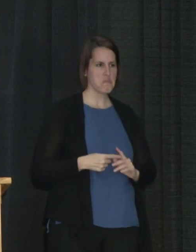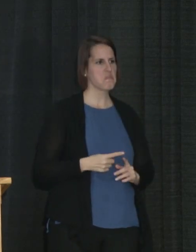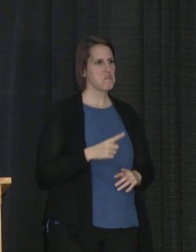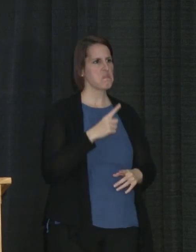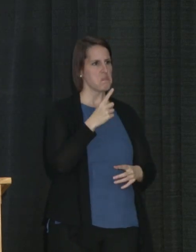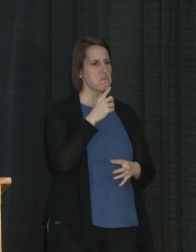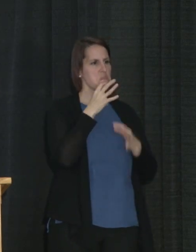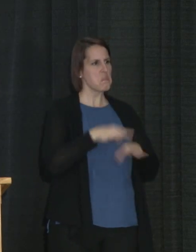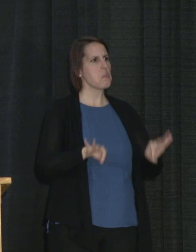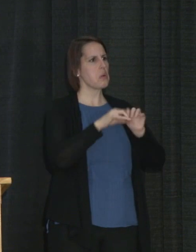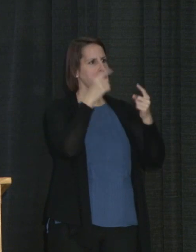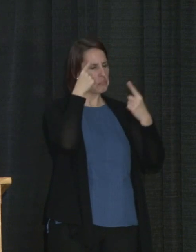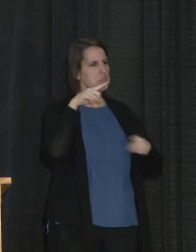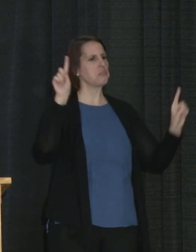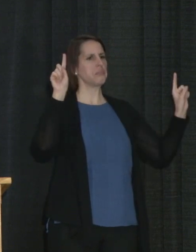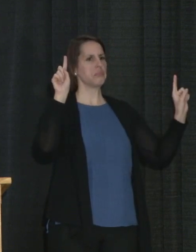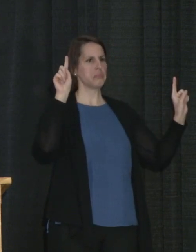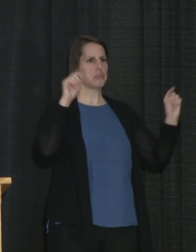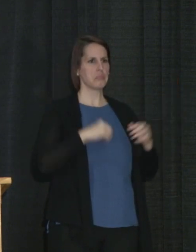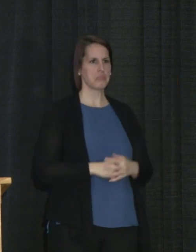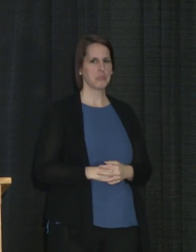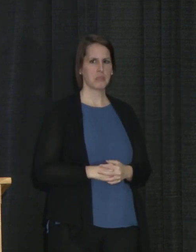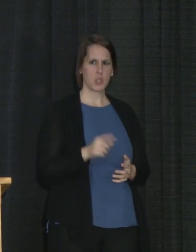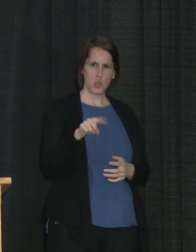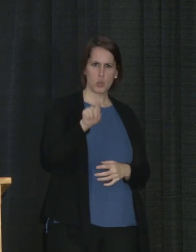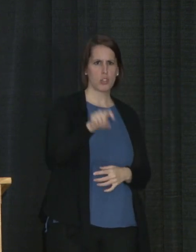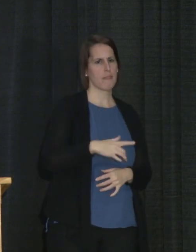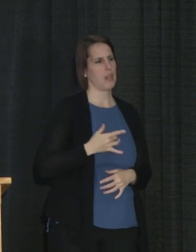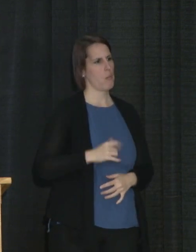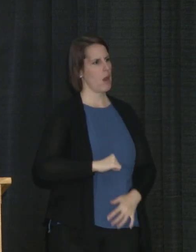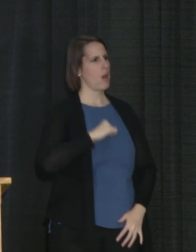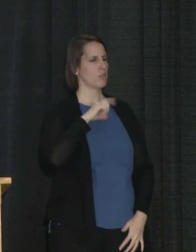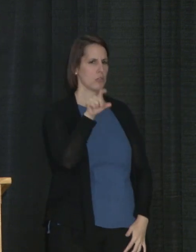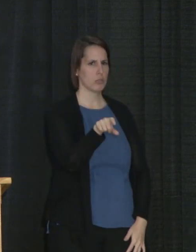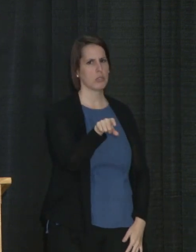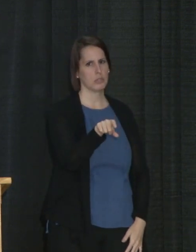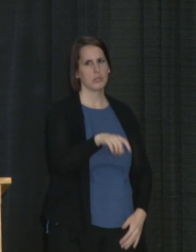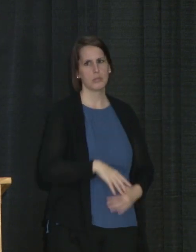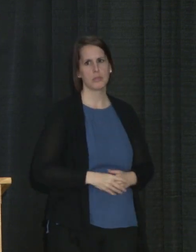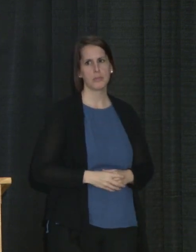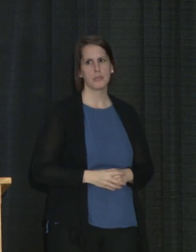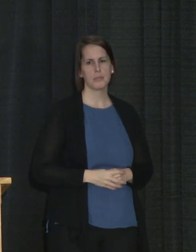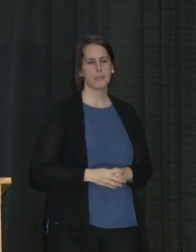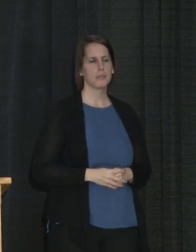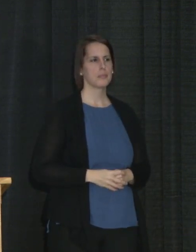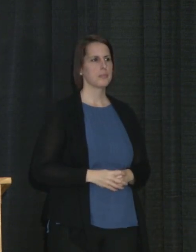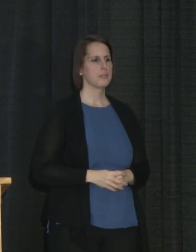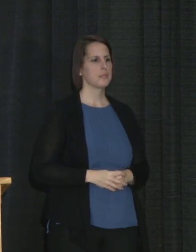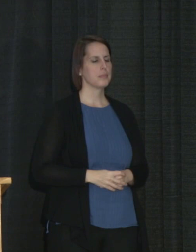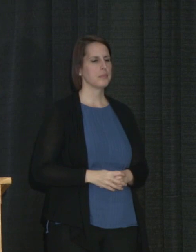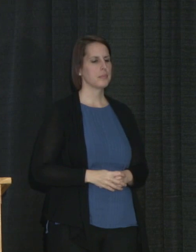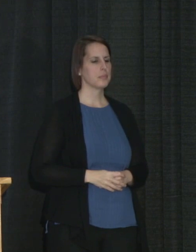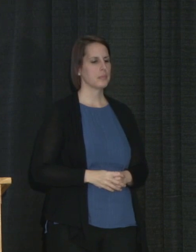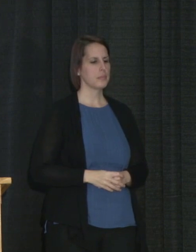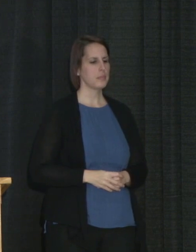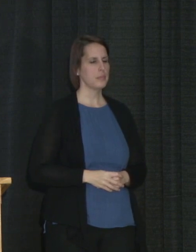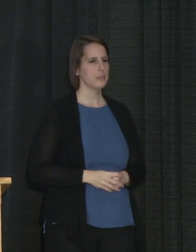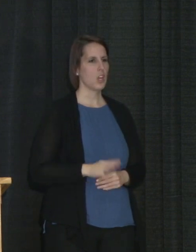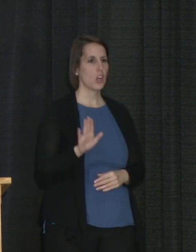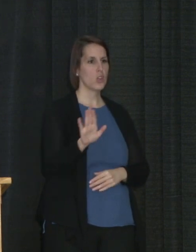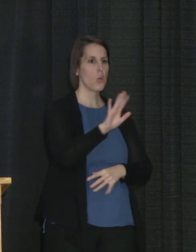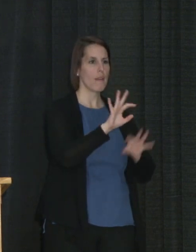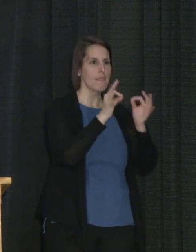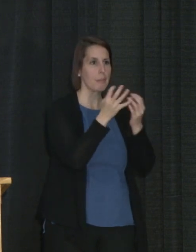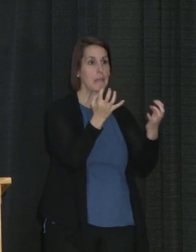accomplishment for all of you. You all should be very, very proud of what you've accomplished here today. And I know that all of your family